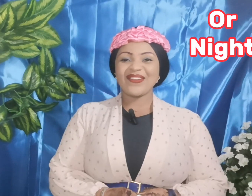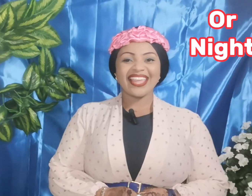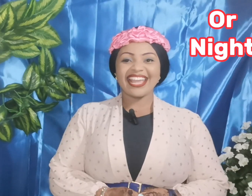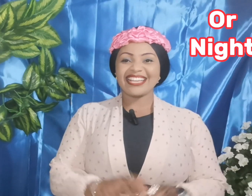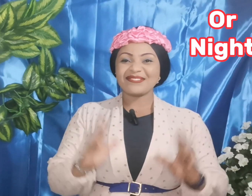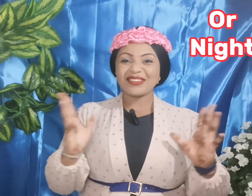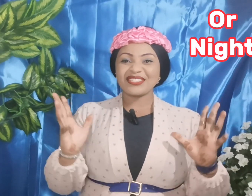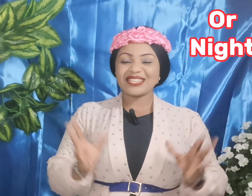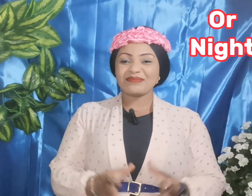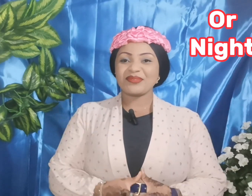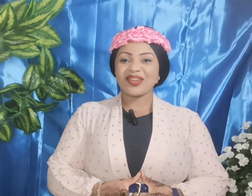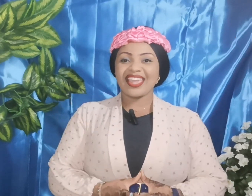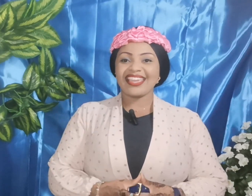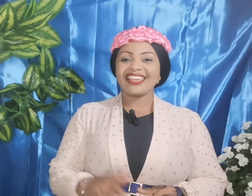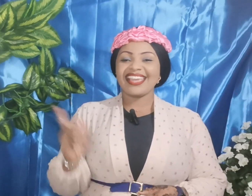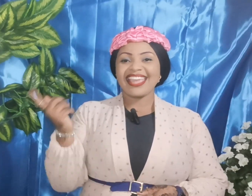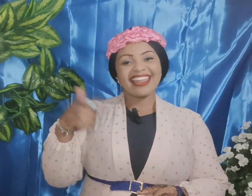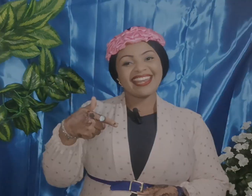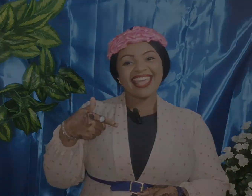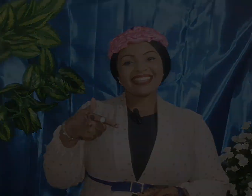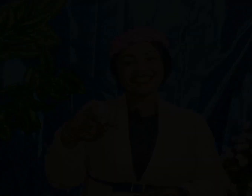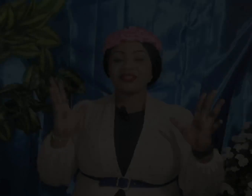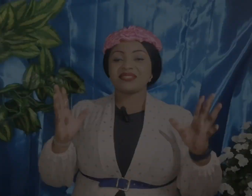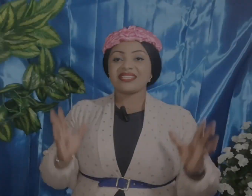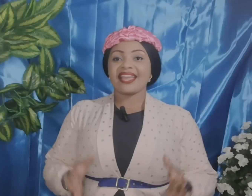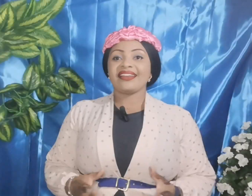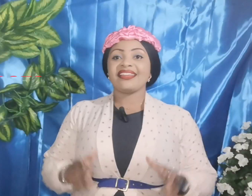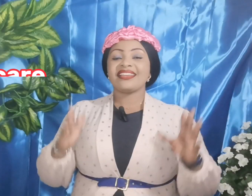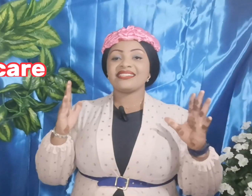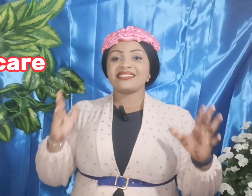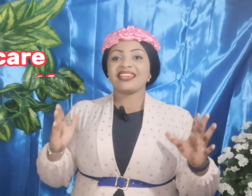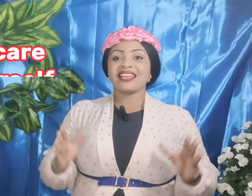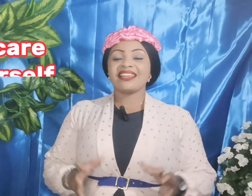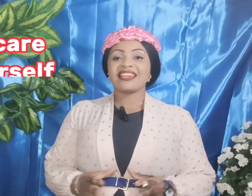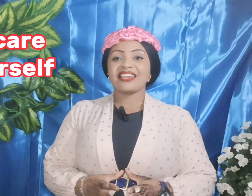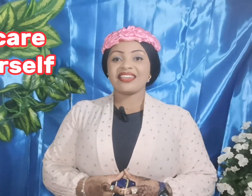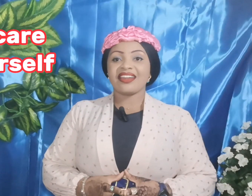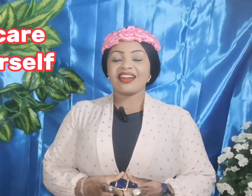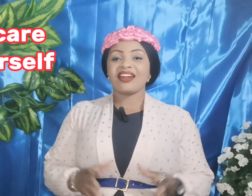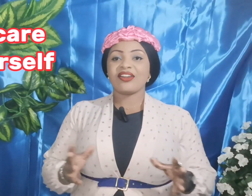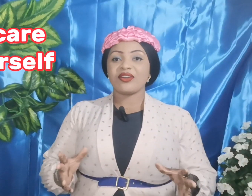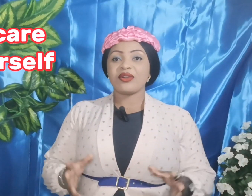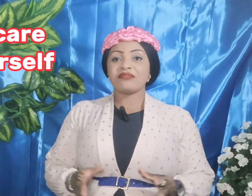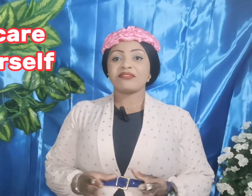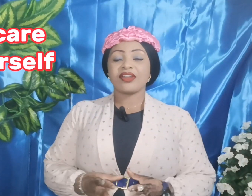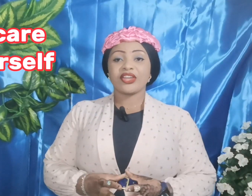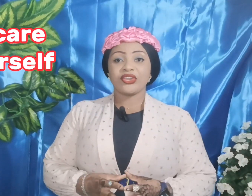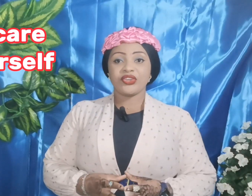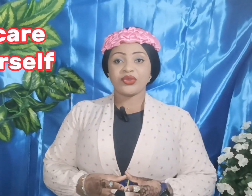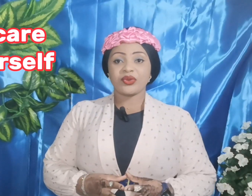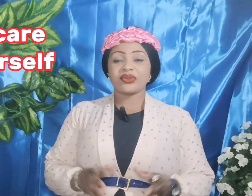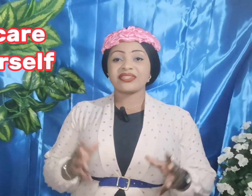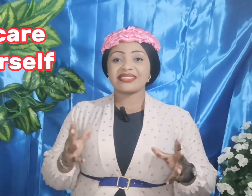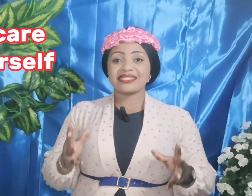Keep it very simple, okay? Set a sign. Take care of